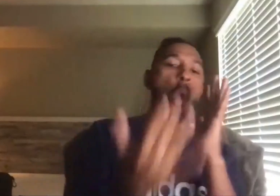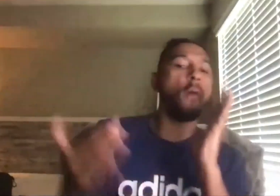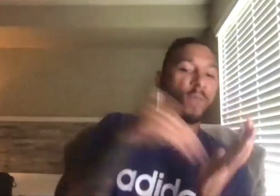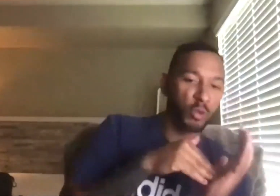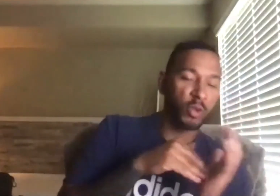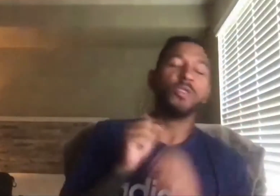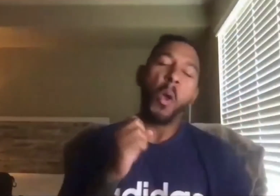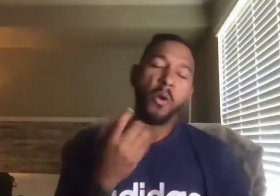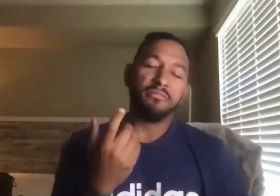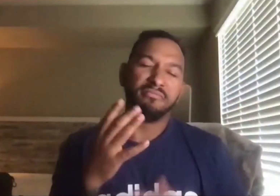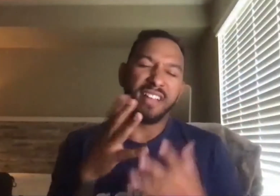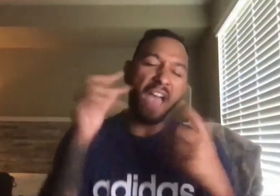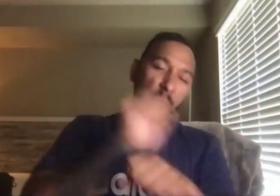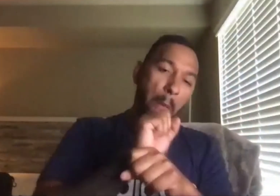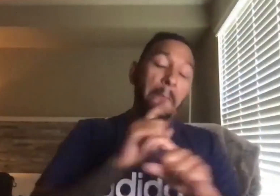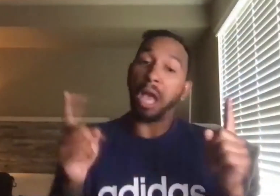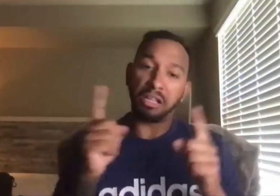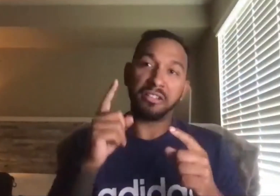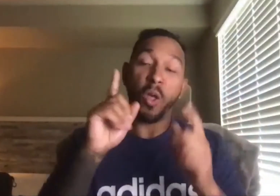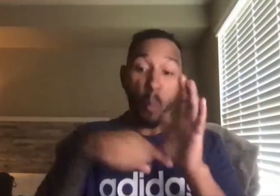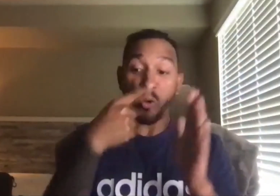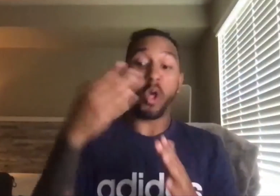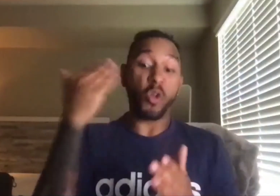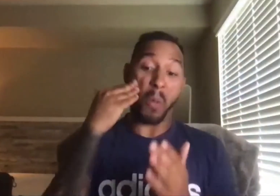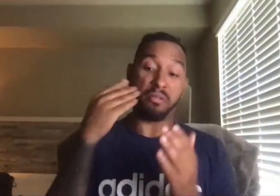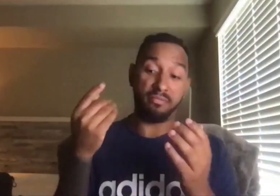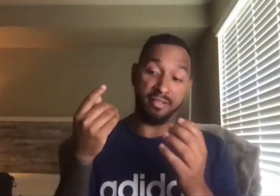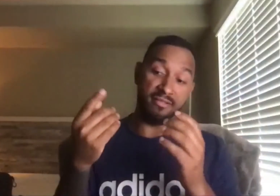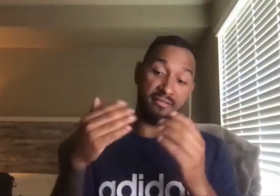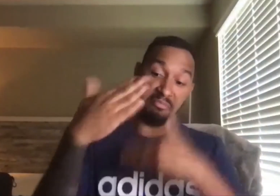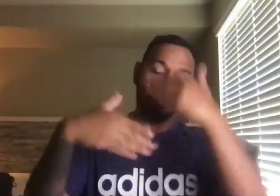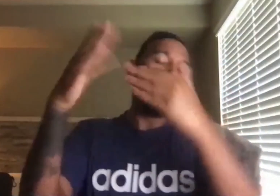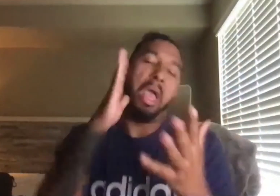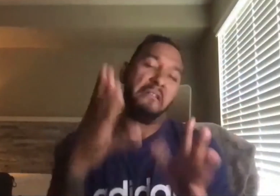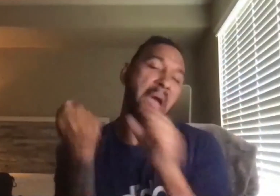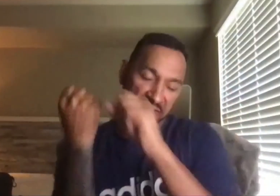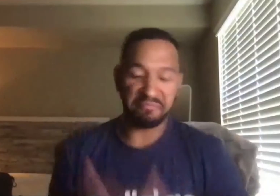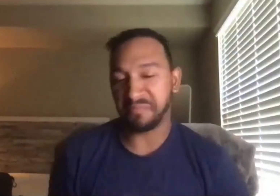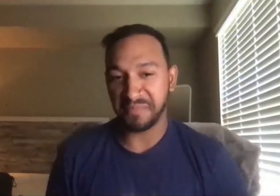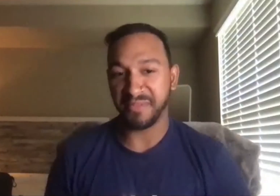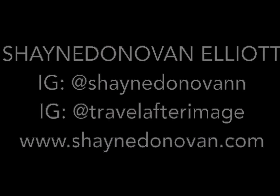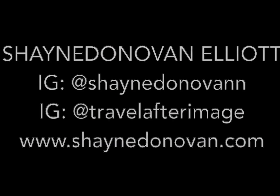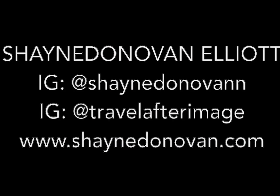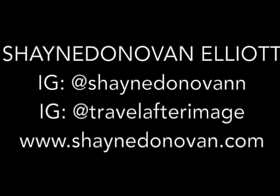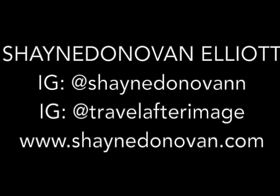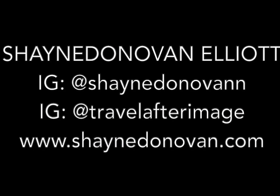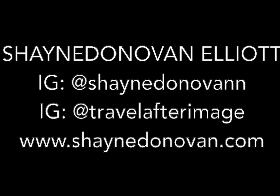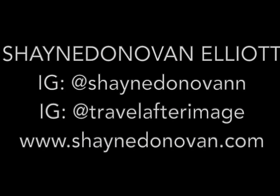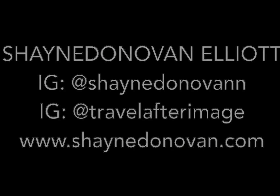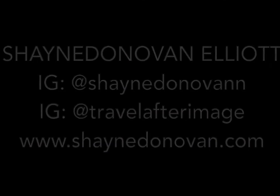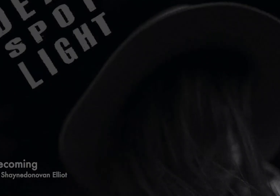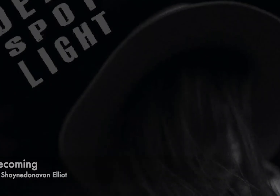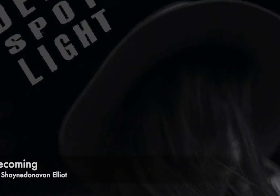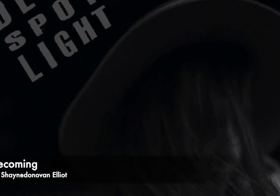them as a basis of other filters by simply making minor adjustments as opposed to starting over